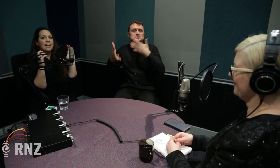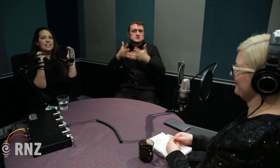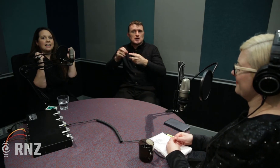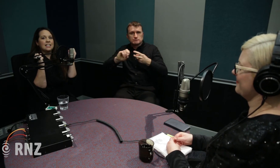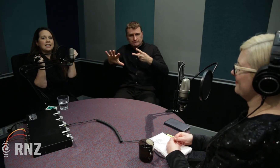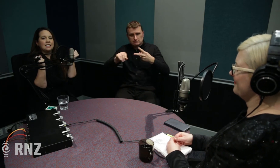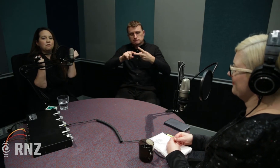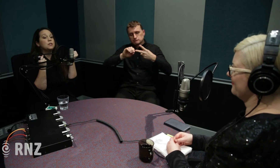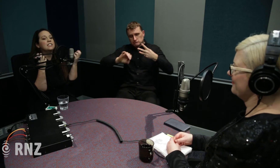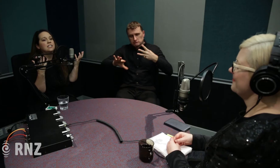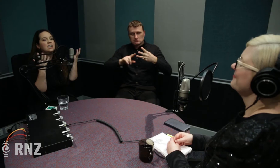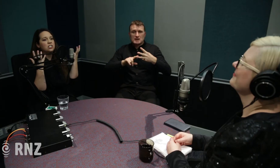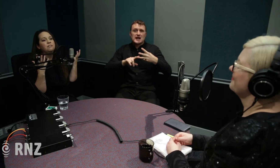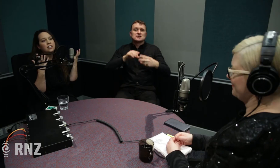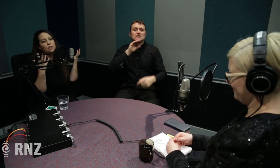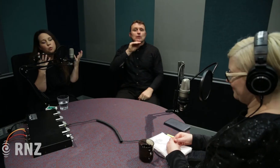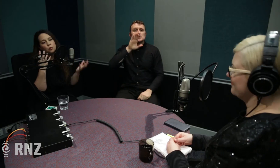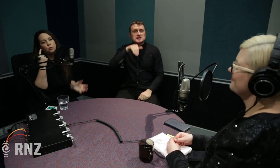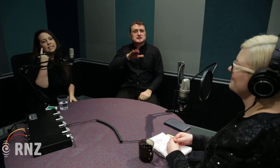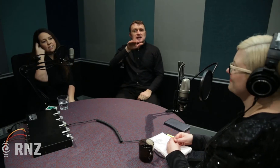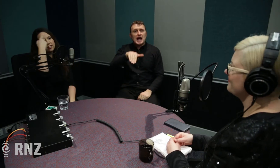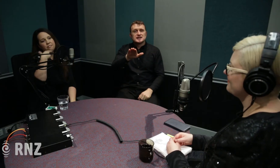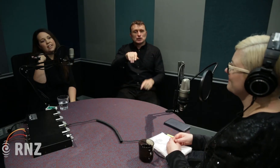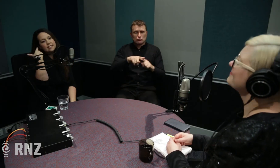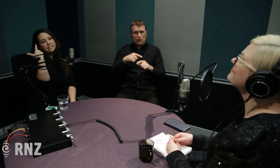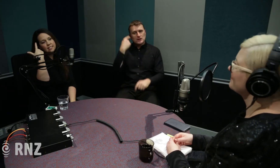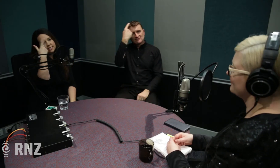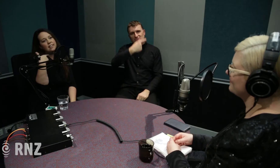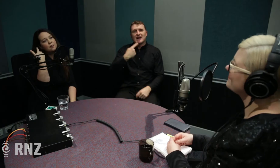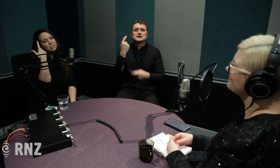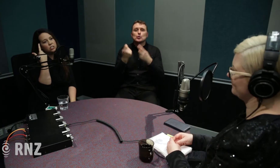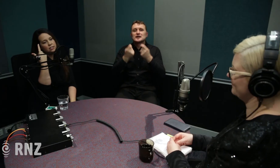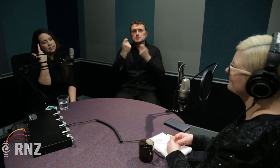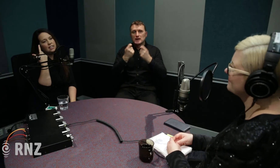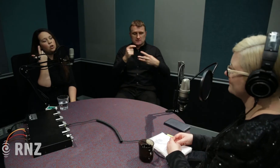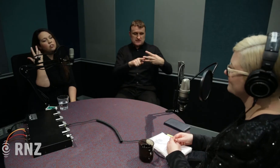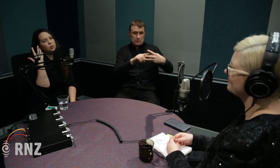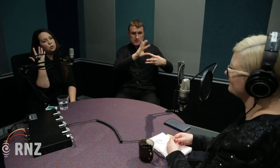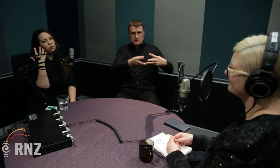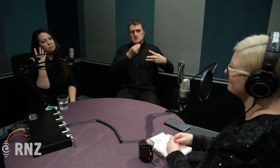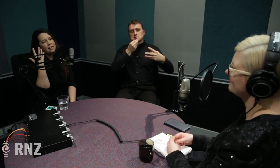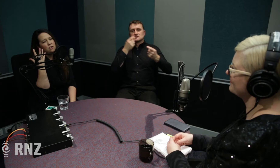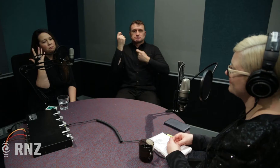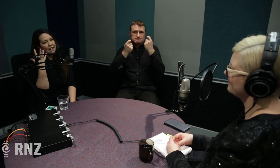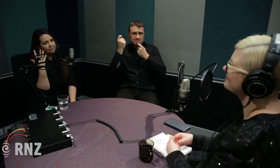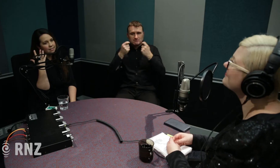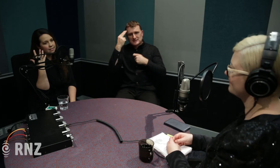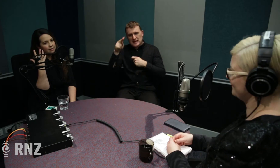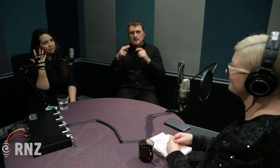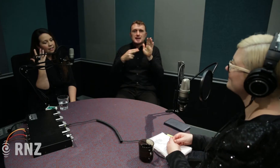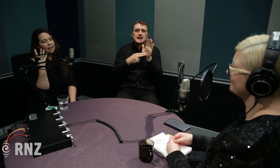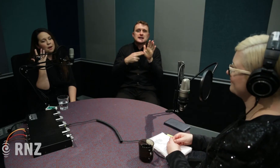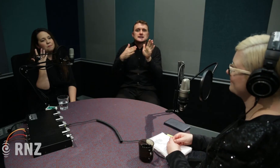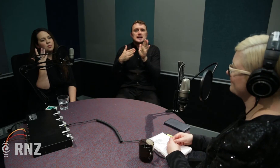so like the voice intonation, everything all sits on our face in sign language. Mm-hmm. They're called non-manual